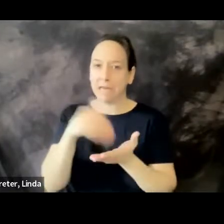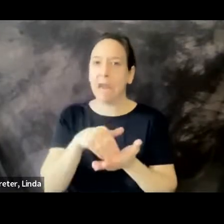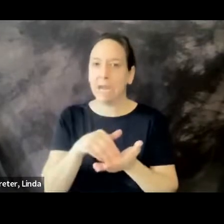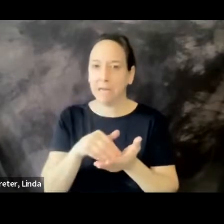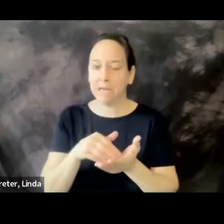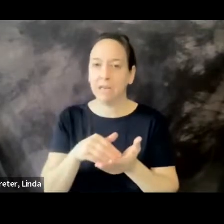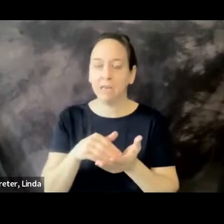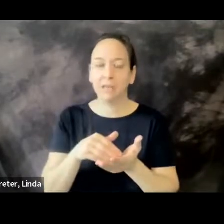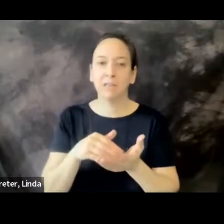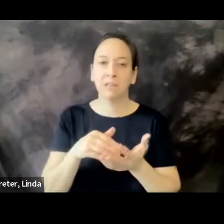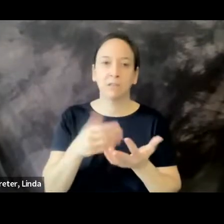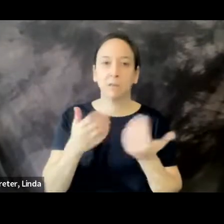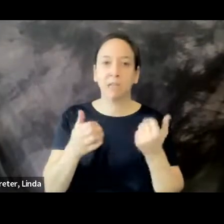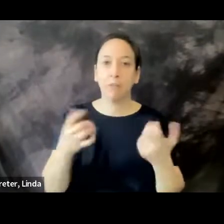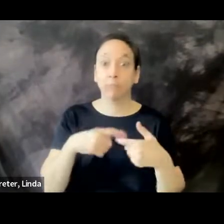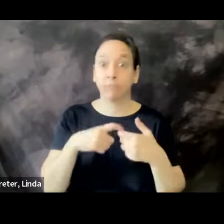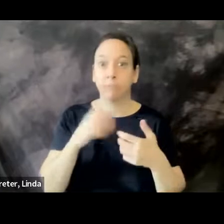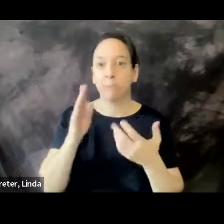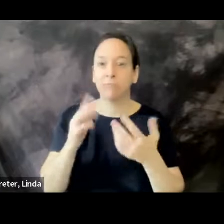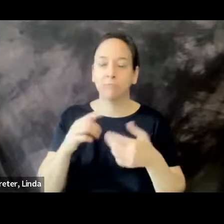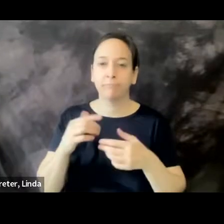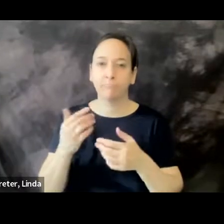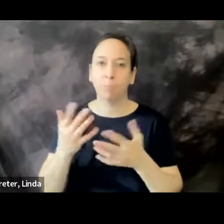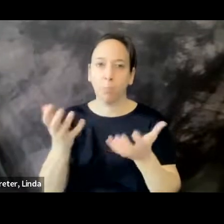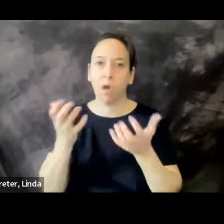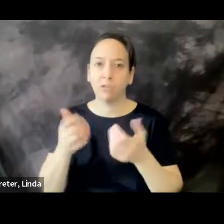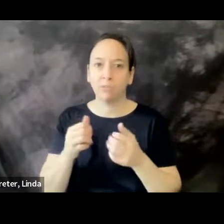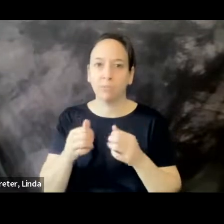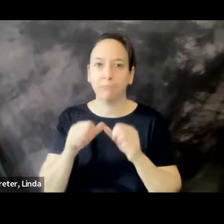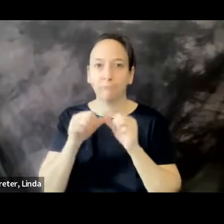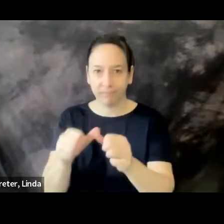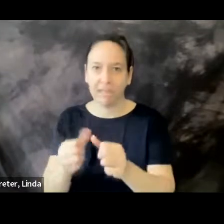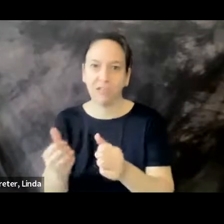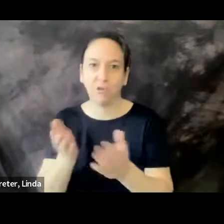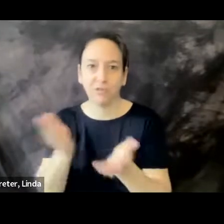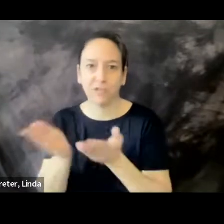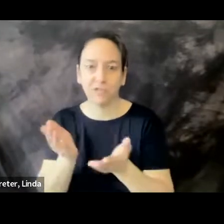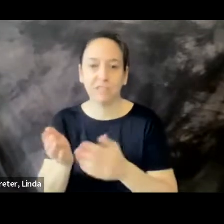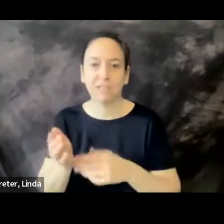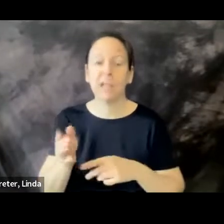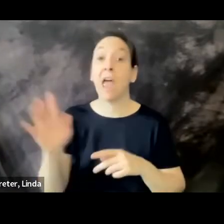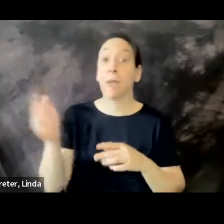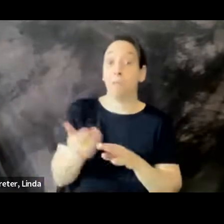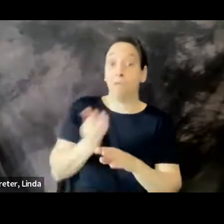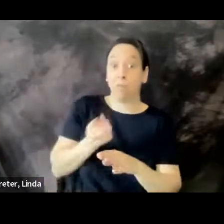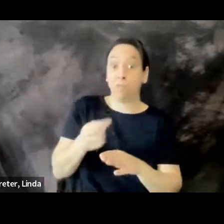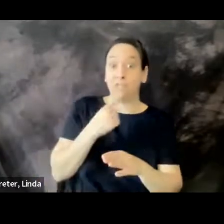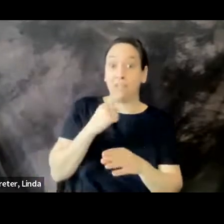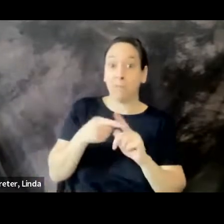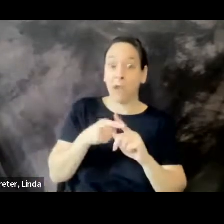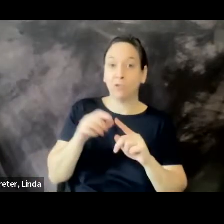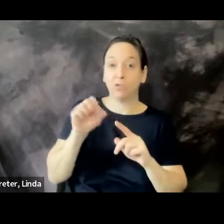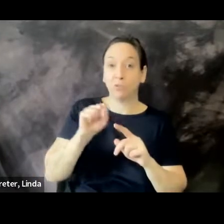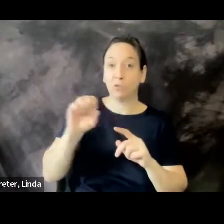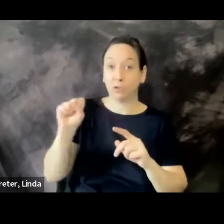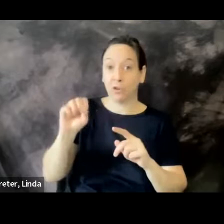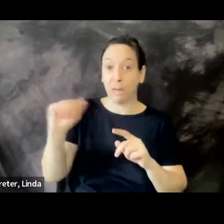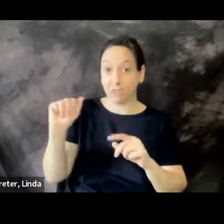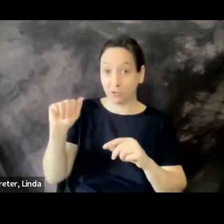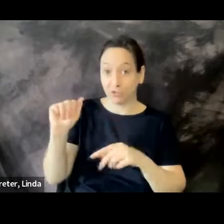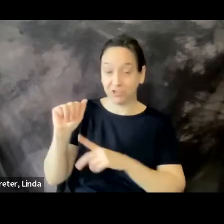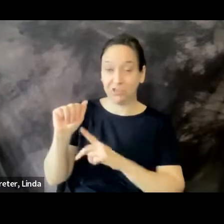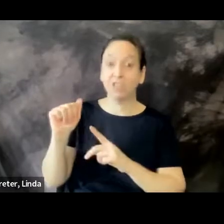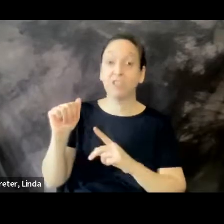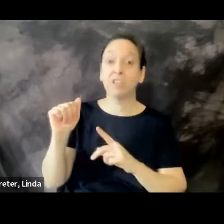can continue. And piggybacking on something that was said previously in terms of Social Security Administration, not only do we